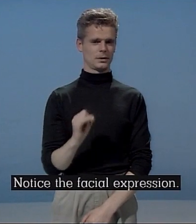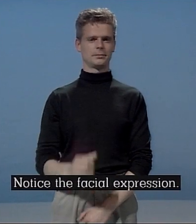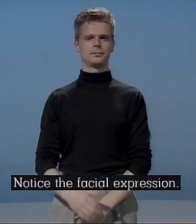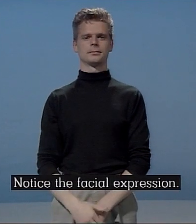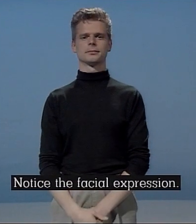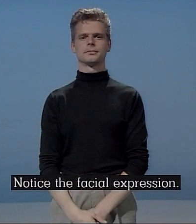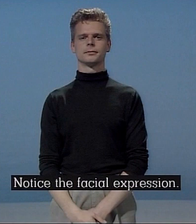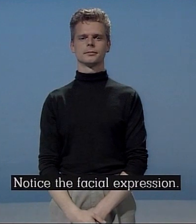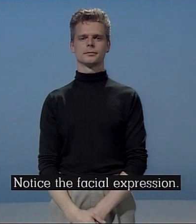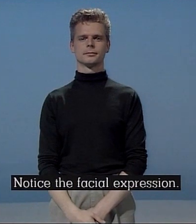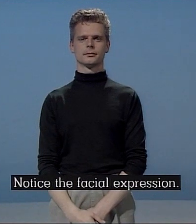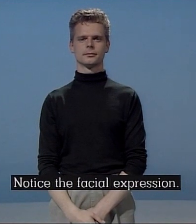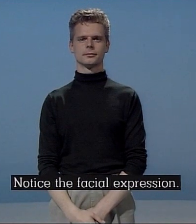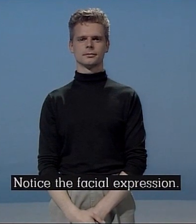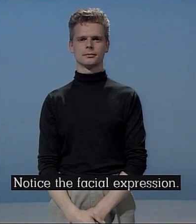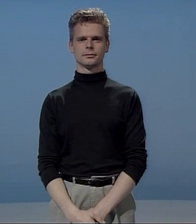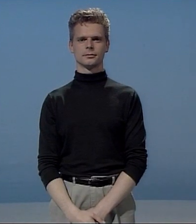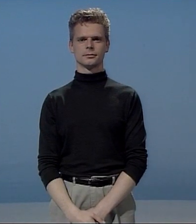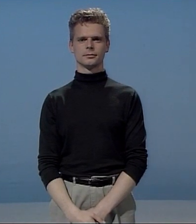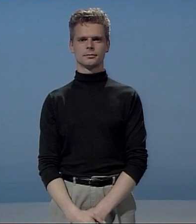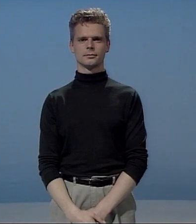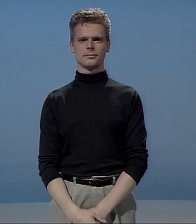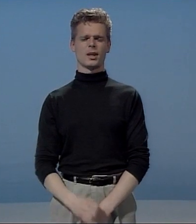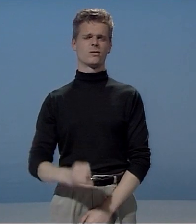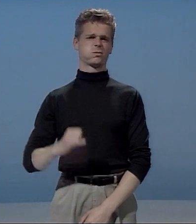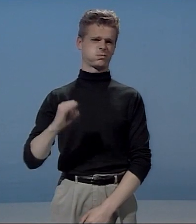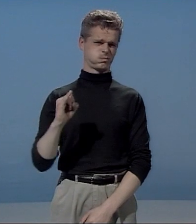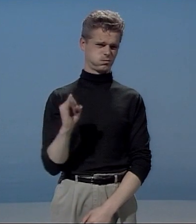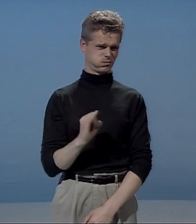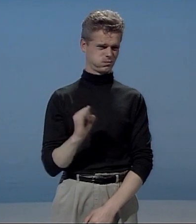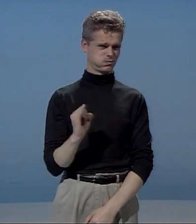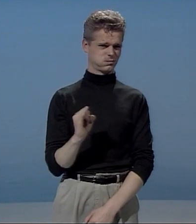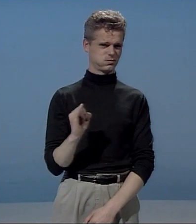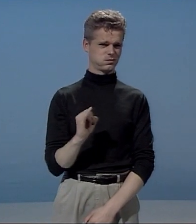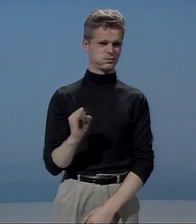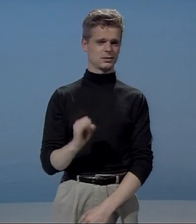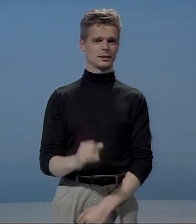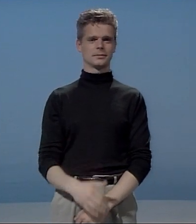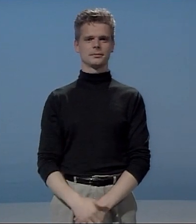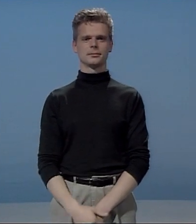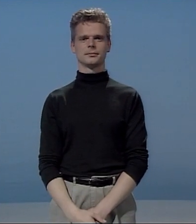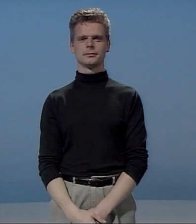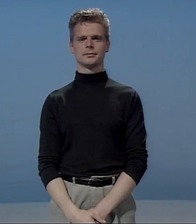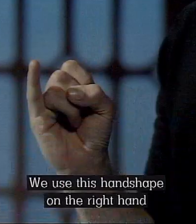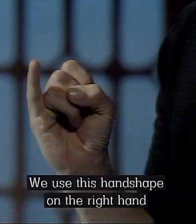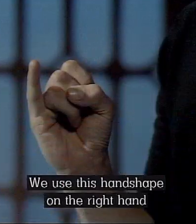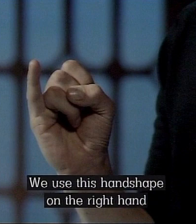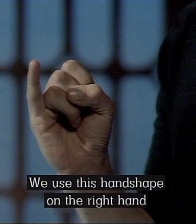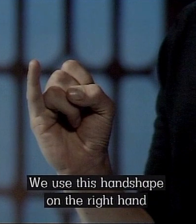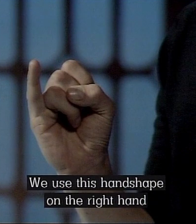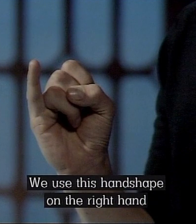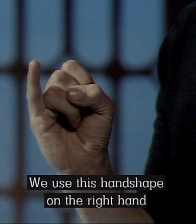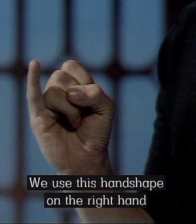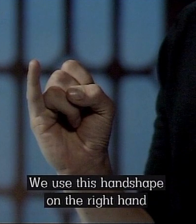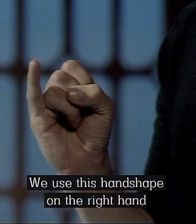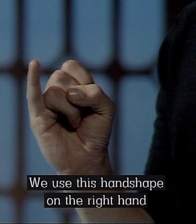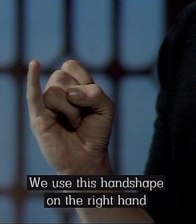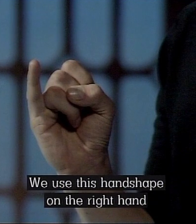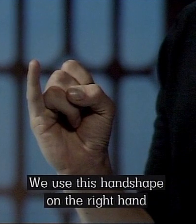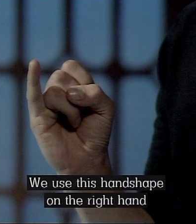Notice the facial expression. For the next sign, we use the same handshape as